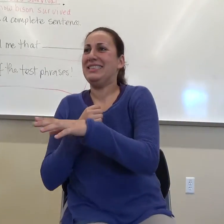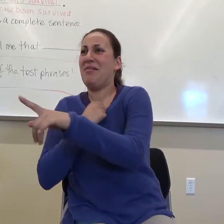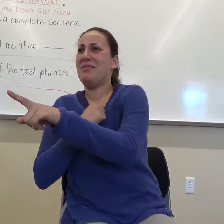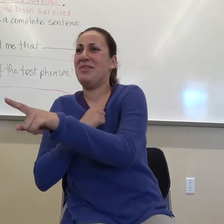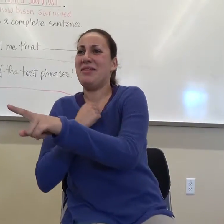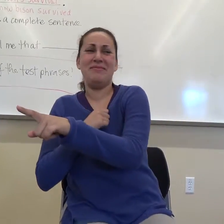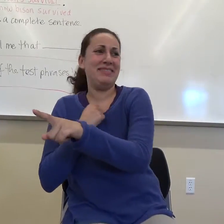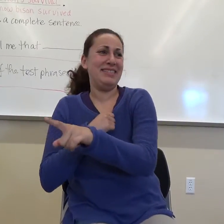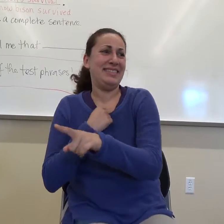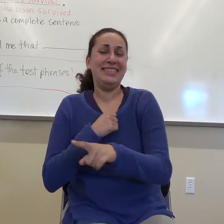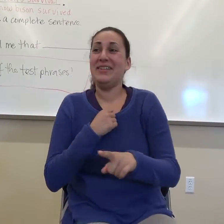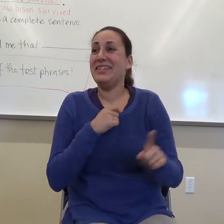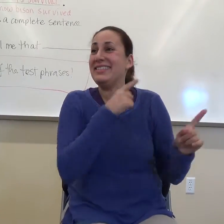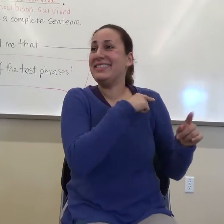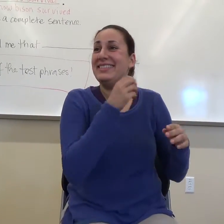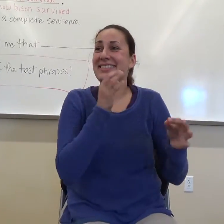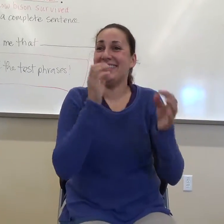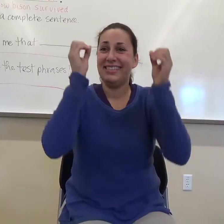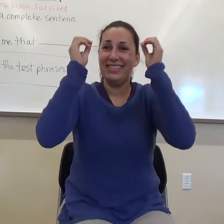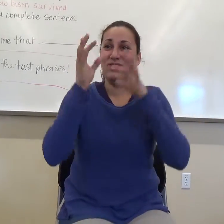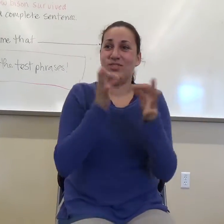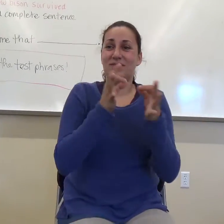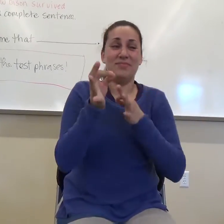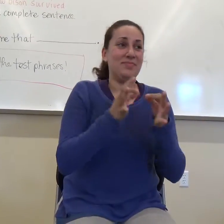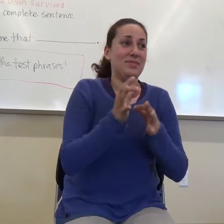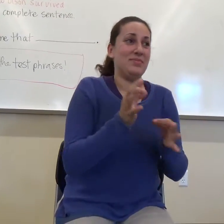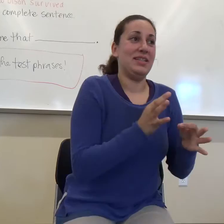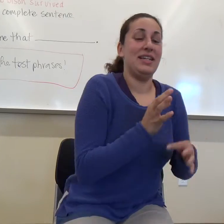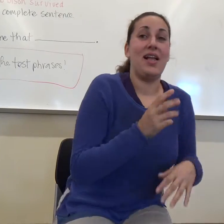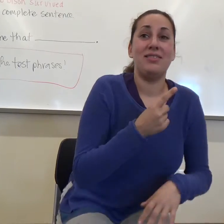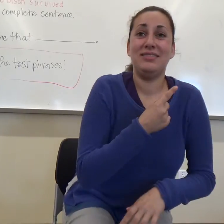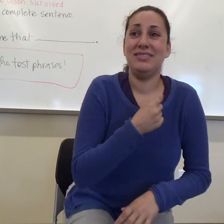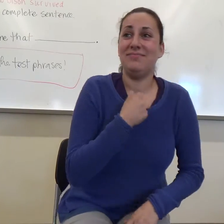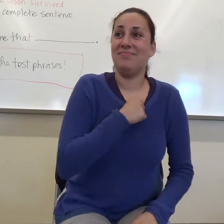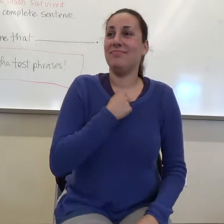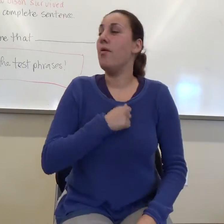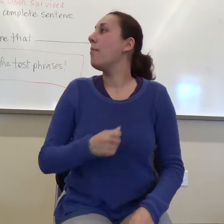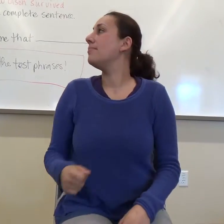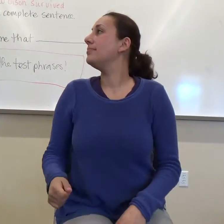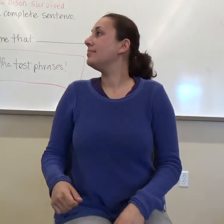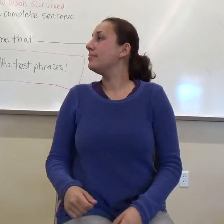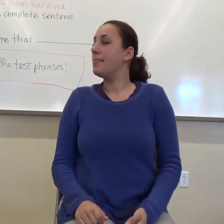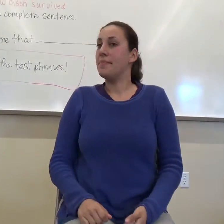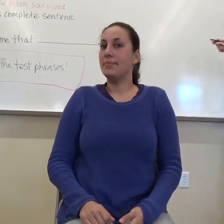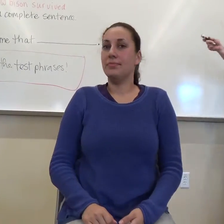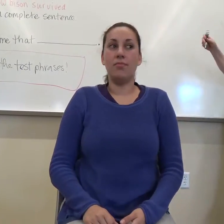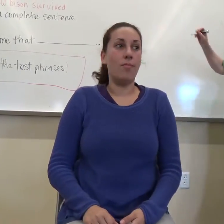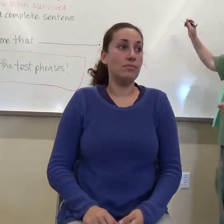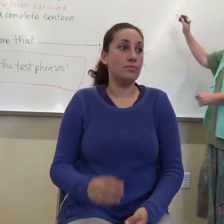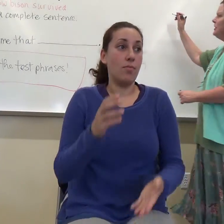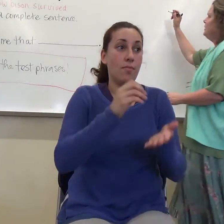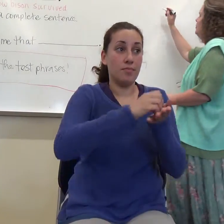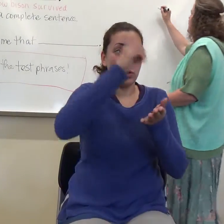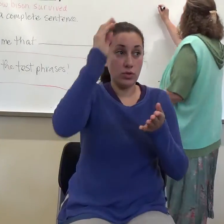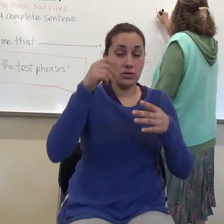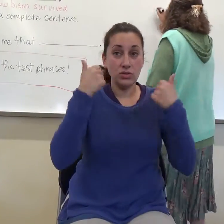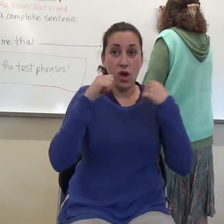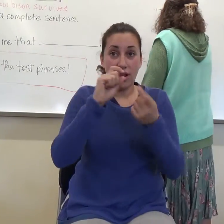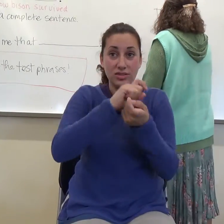do with this, no matter how hard I tell them, they try to change this one to